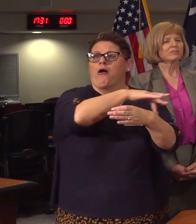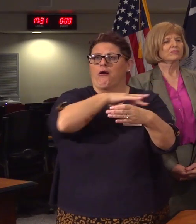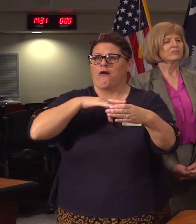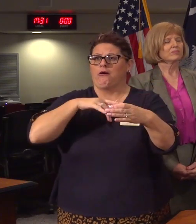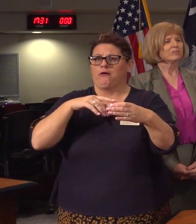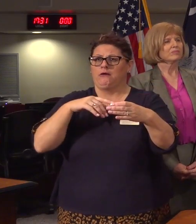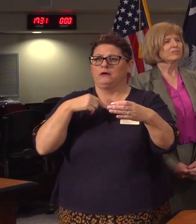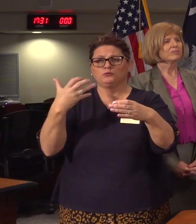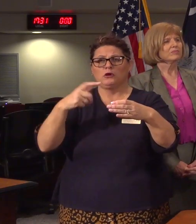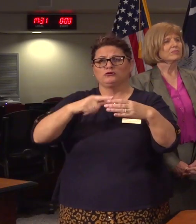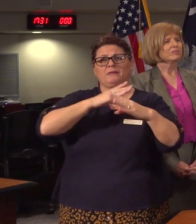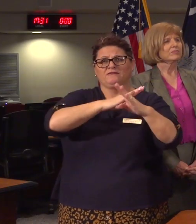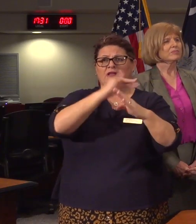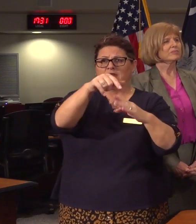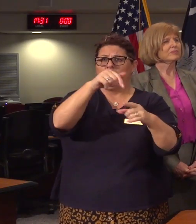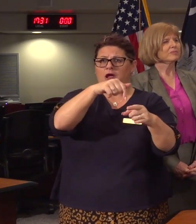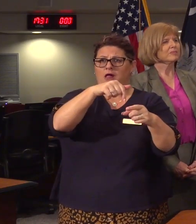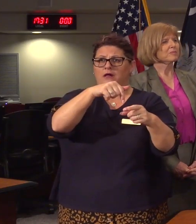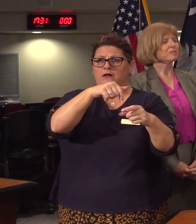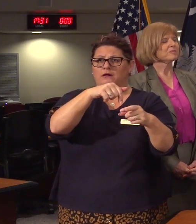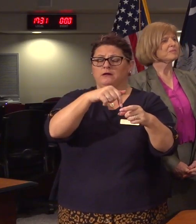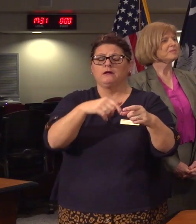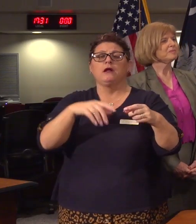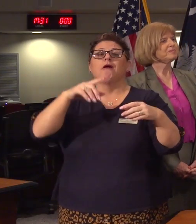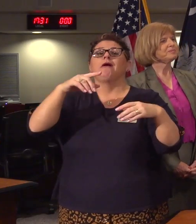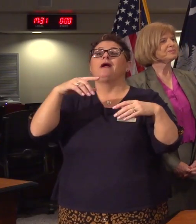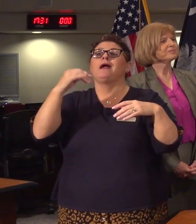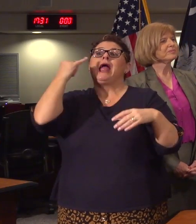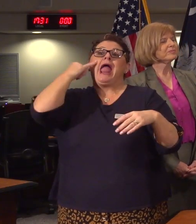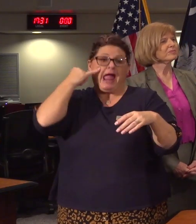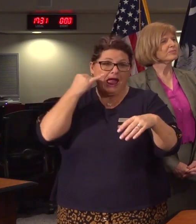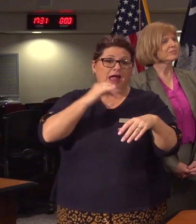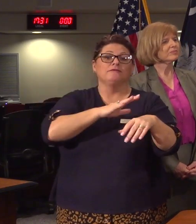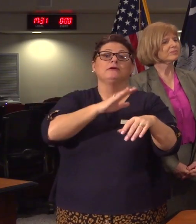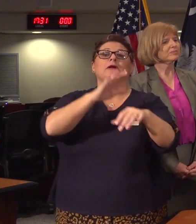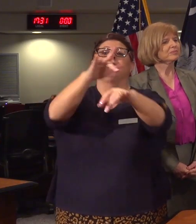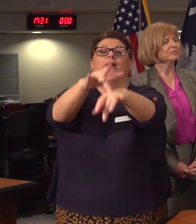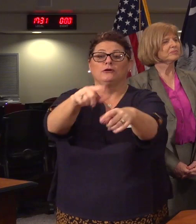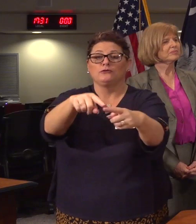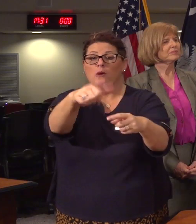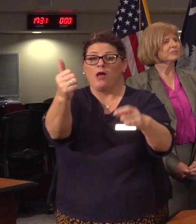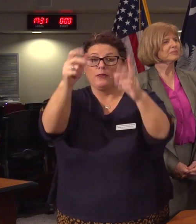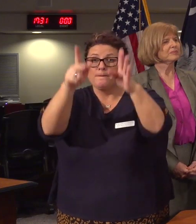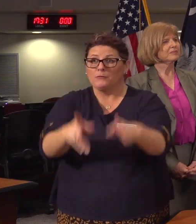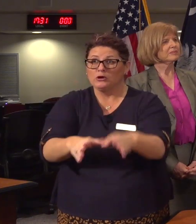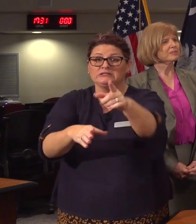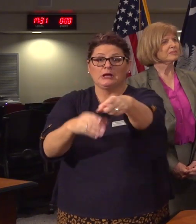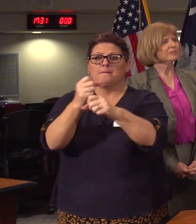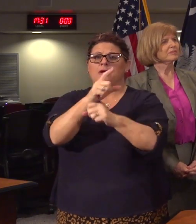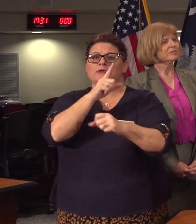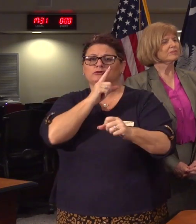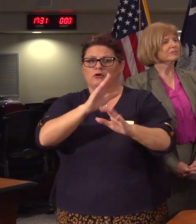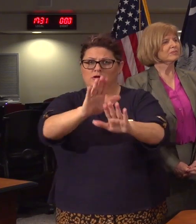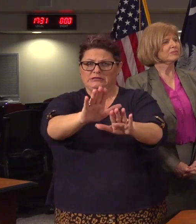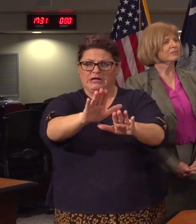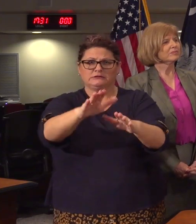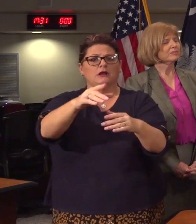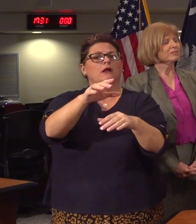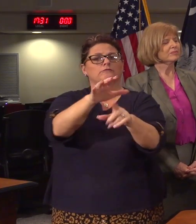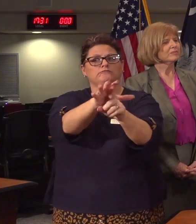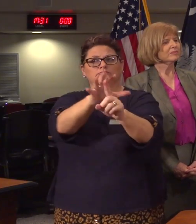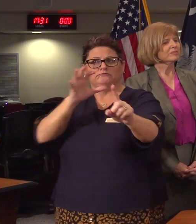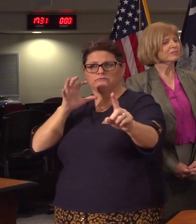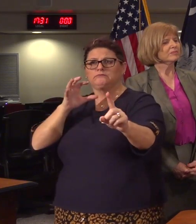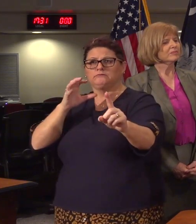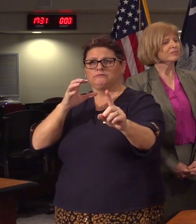possible. As cases increase, the goal of mitigation is to increase the practices of social